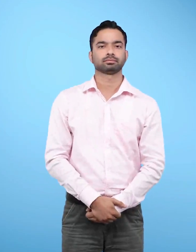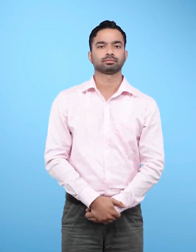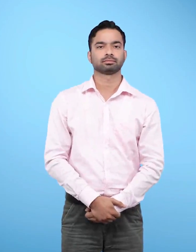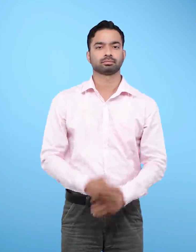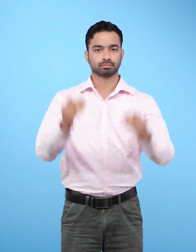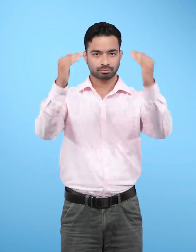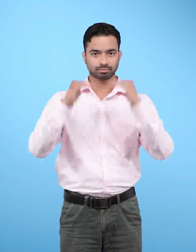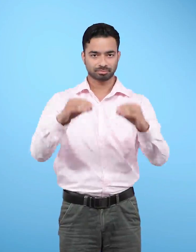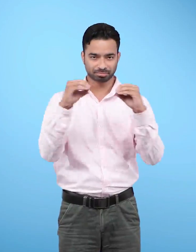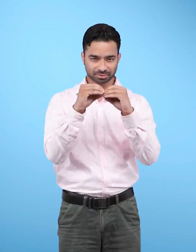B.